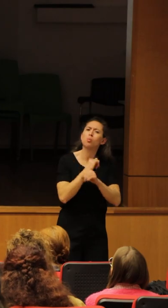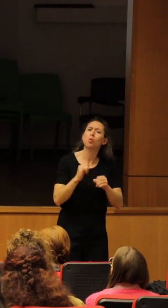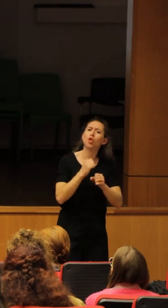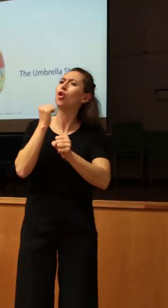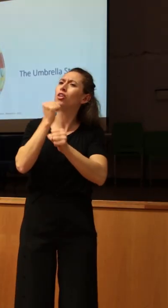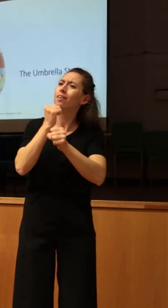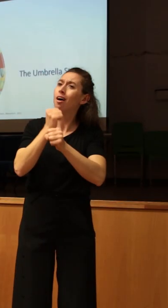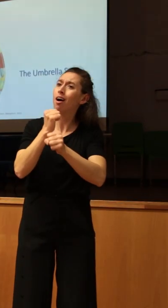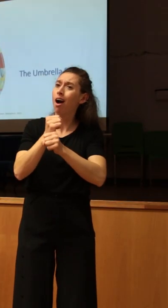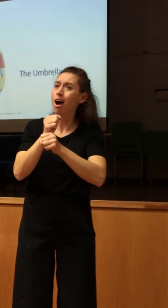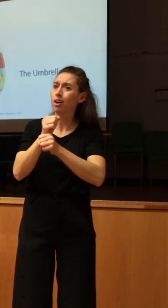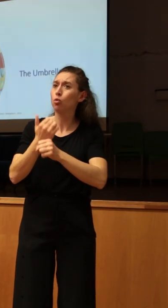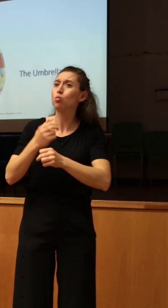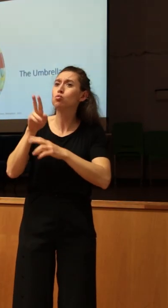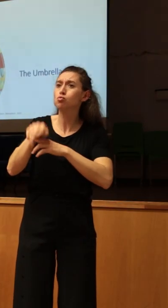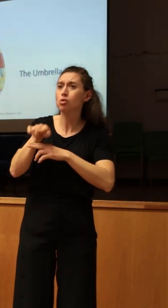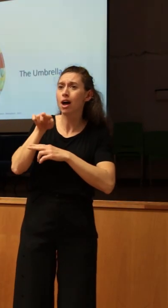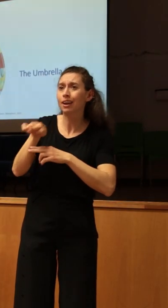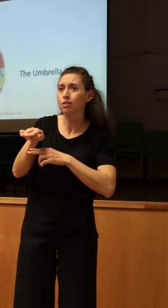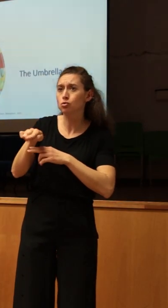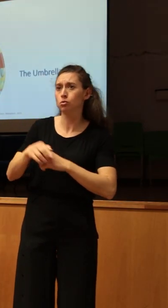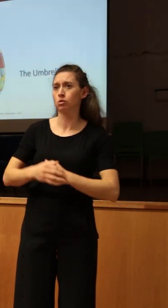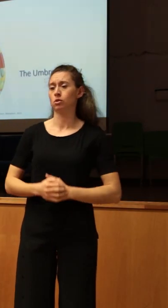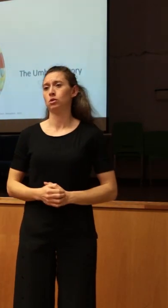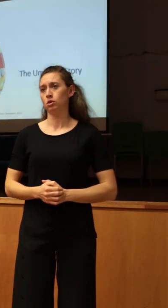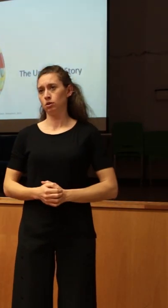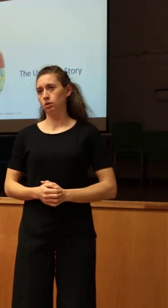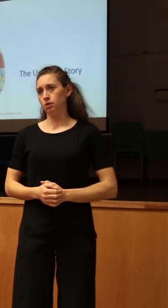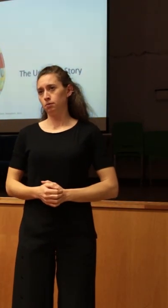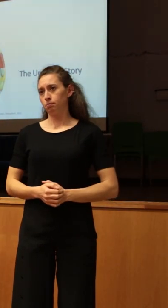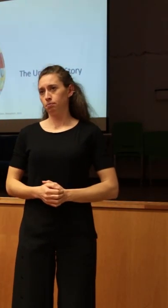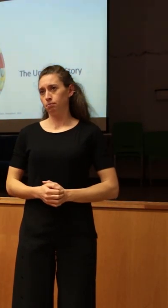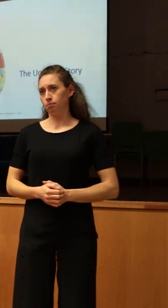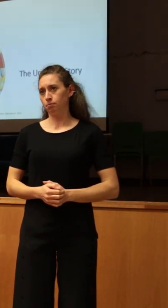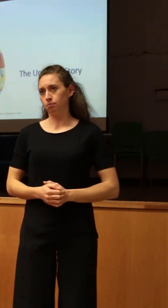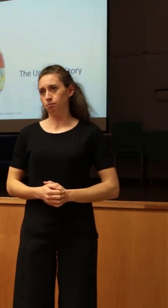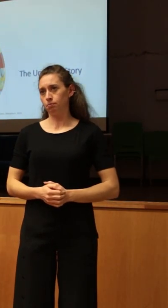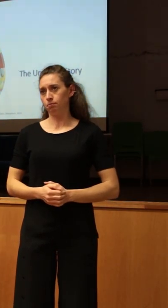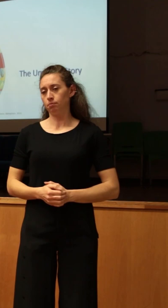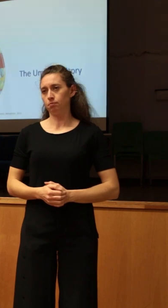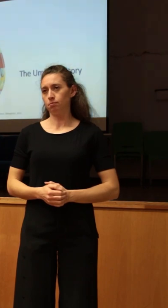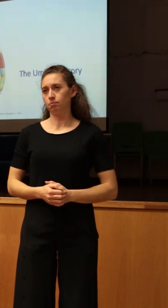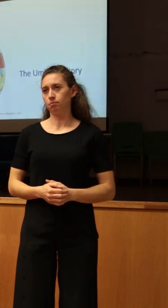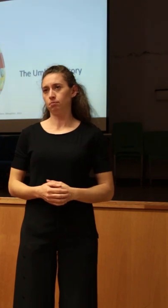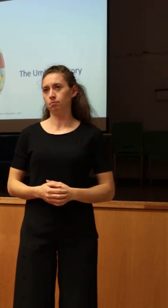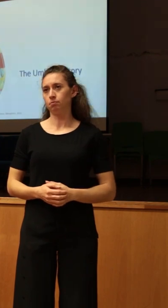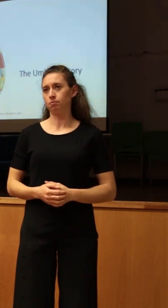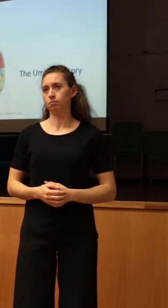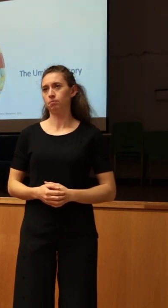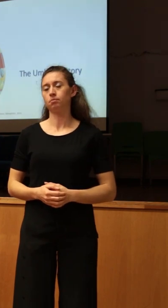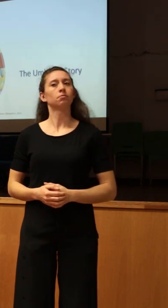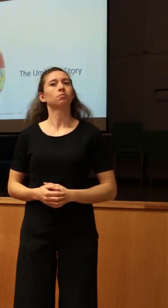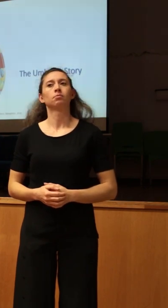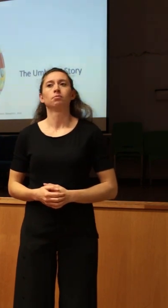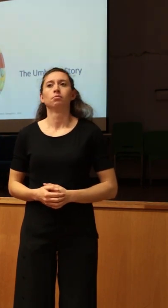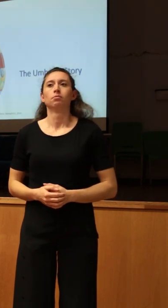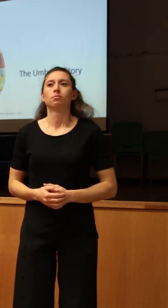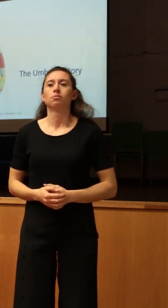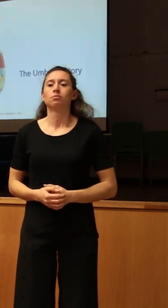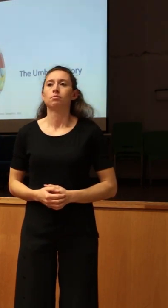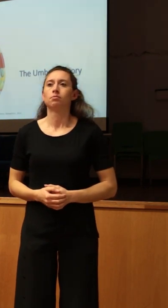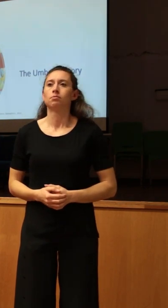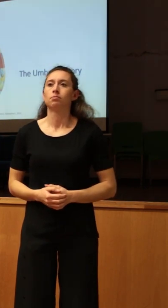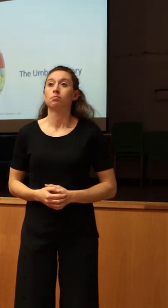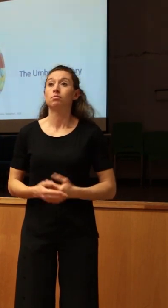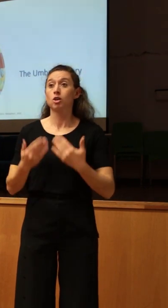entender exactamente. And I work metaphors with native English speakers, non-native English speakers, Slavic